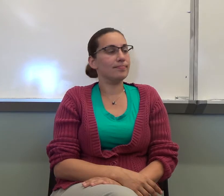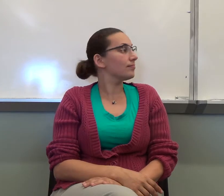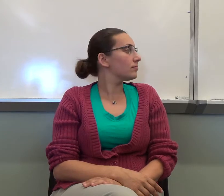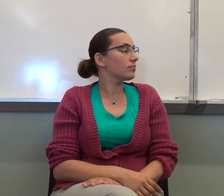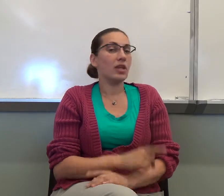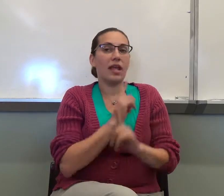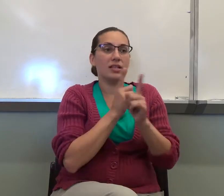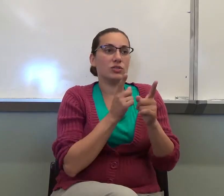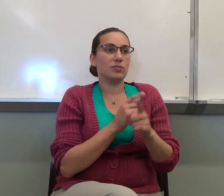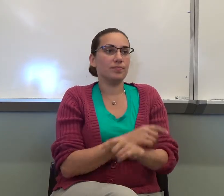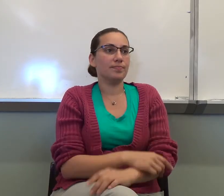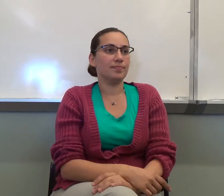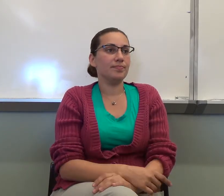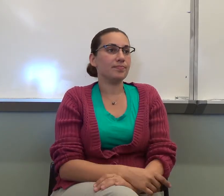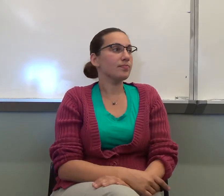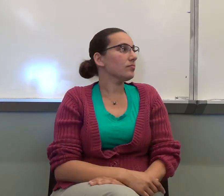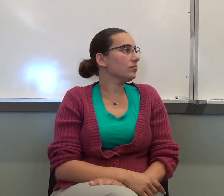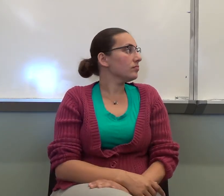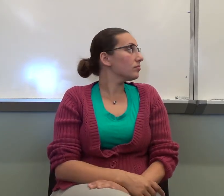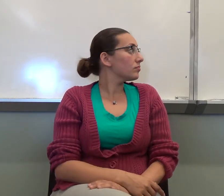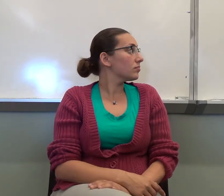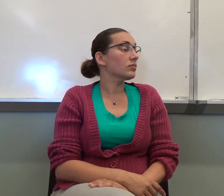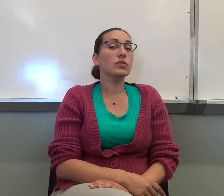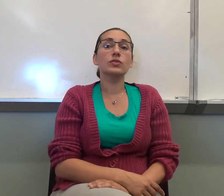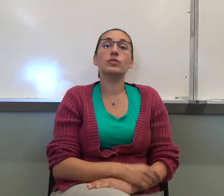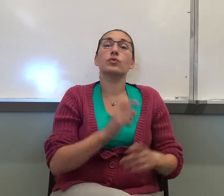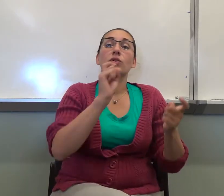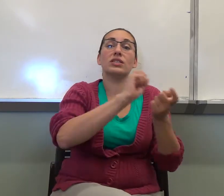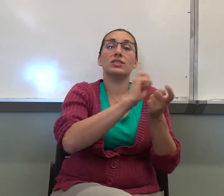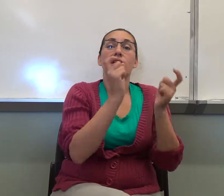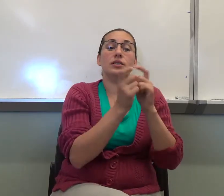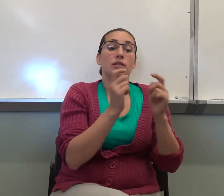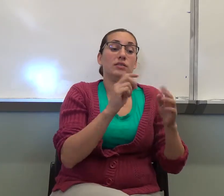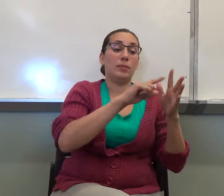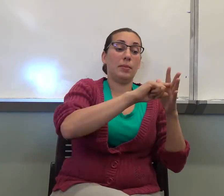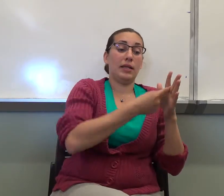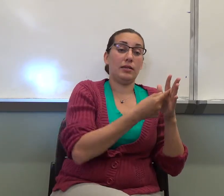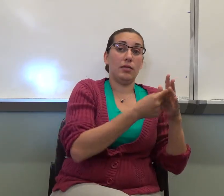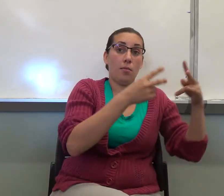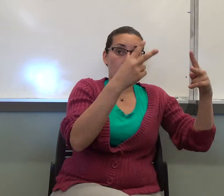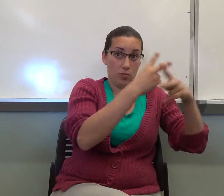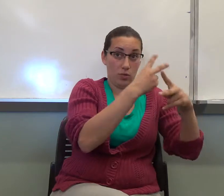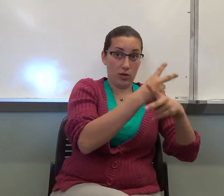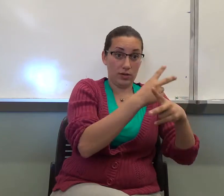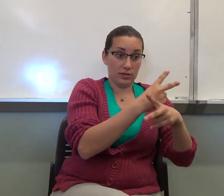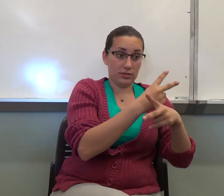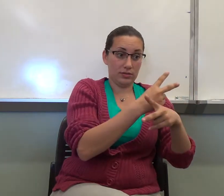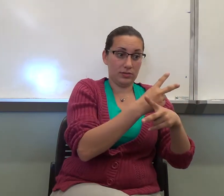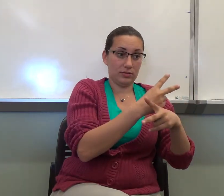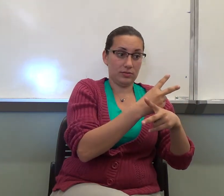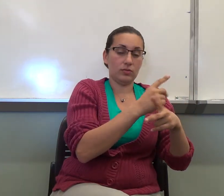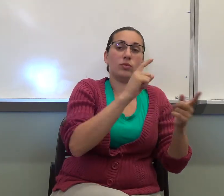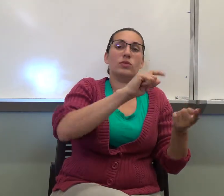So we're changing from a product into a sum. And that's one way of looking at the distributive law.